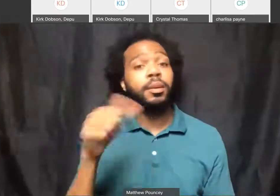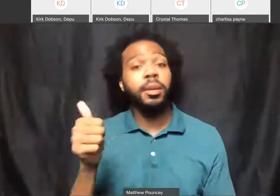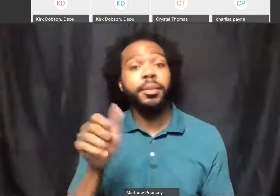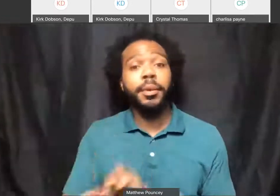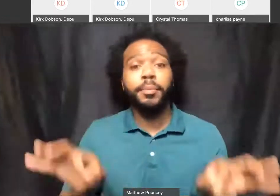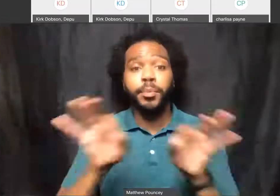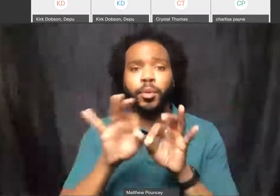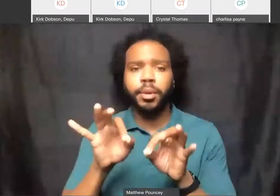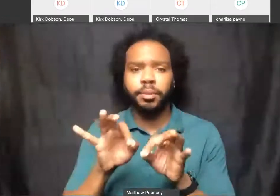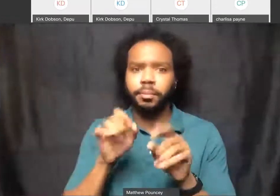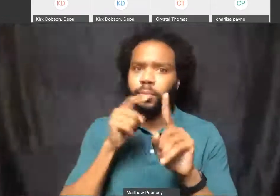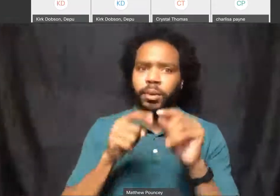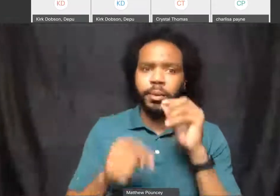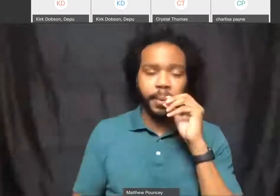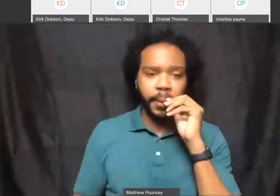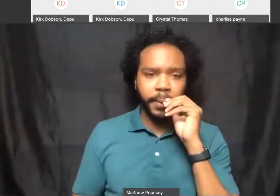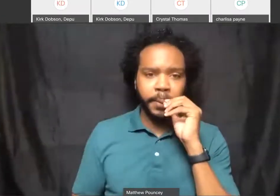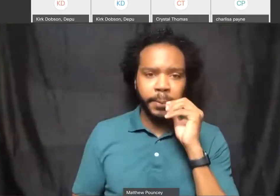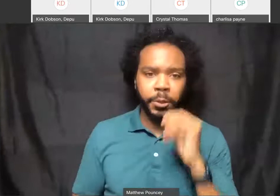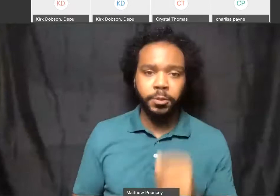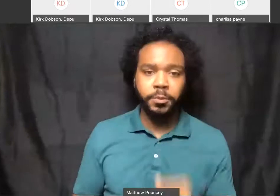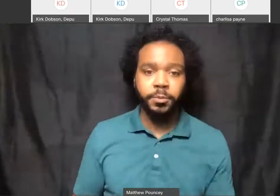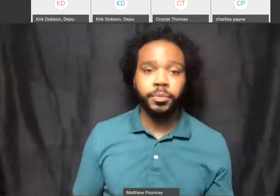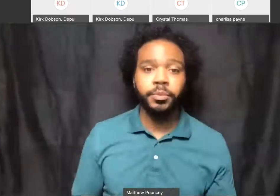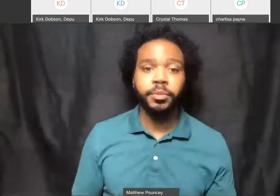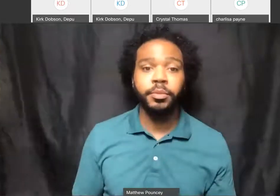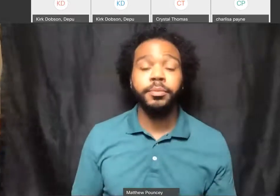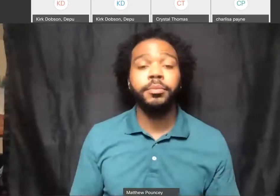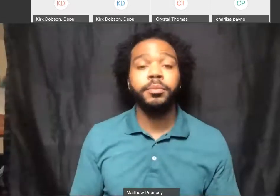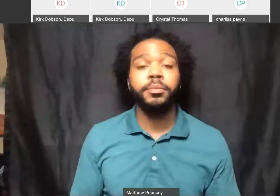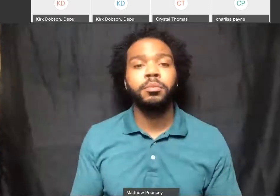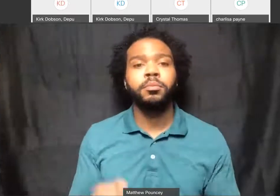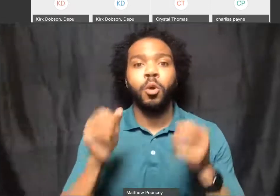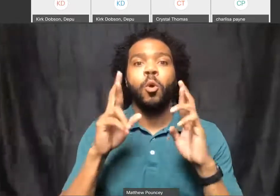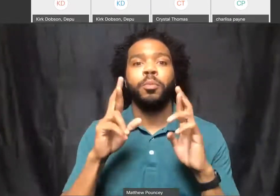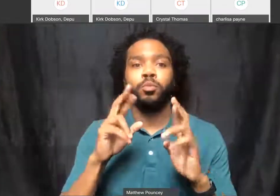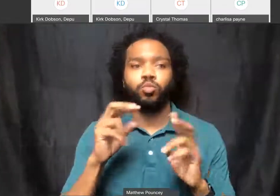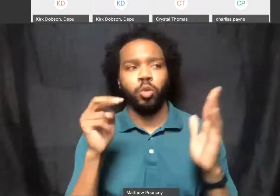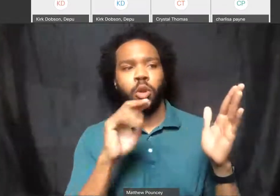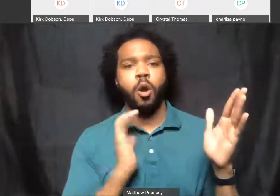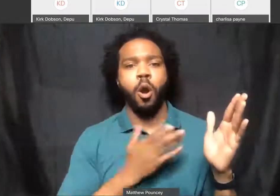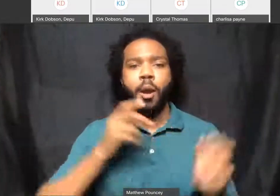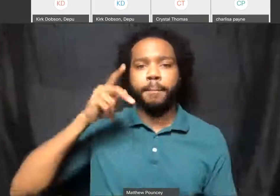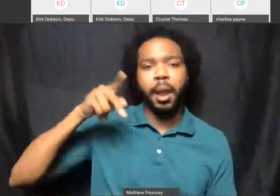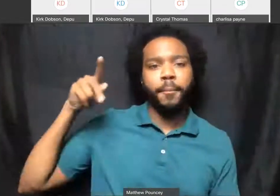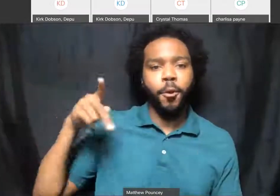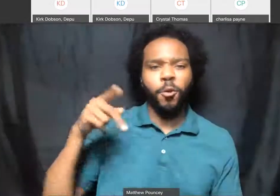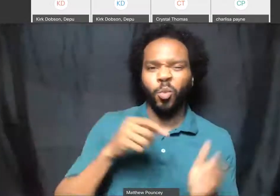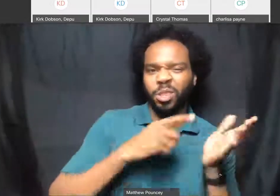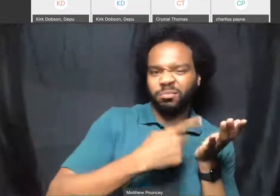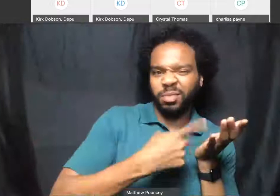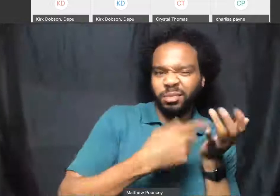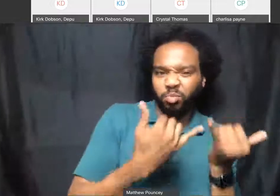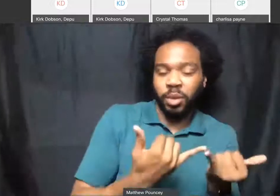that I'm hoping as we look at our, the PowerPoint we're developing and have our discussions, is really understanding the role